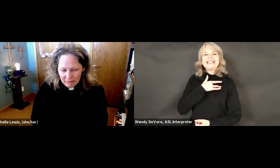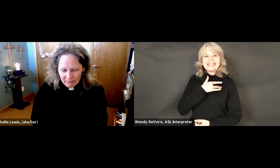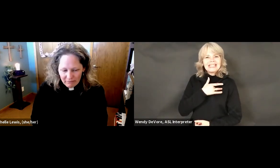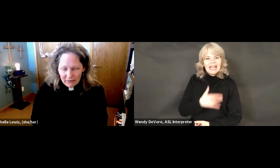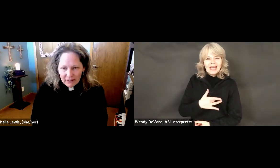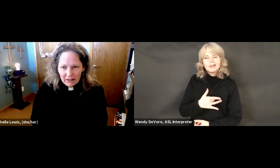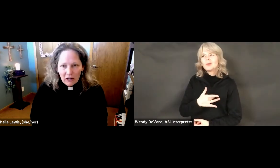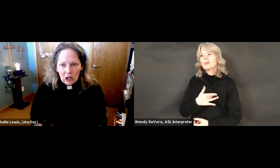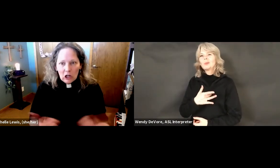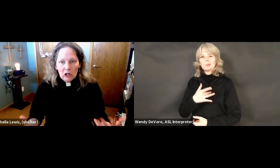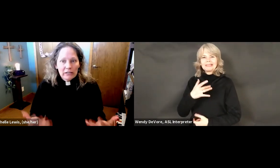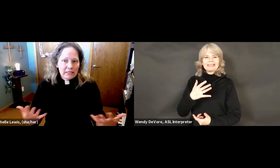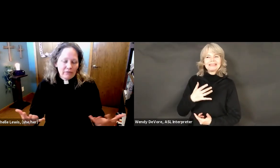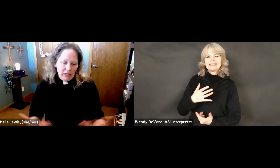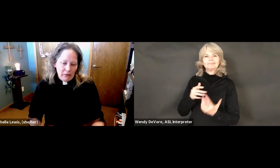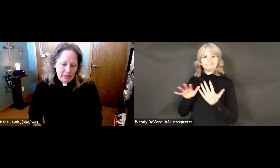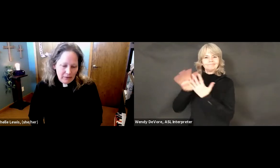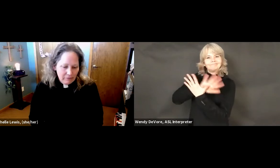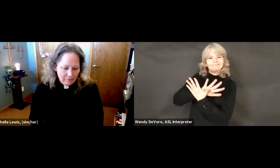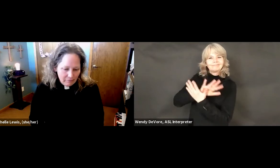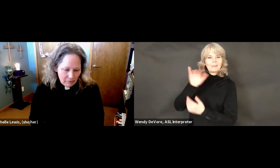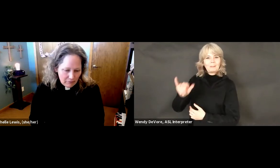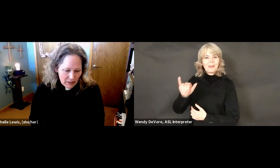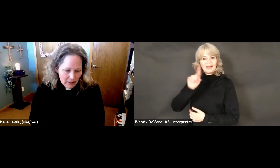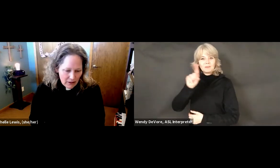question in our current environment.